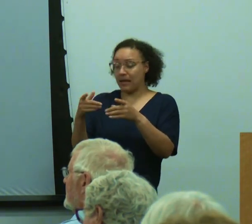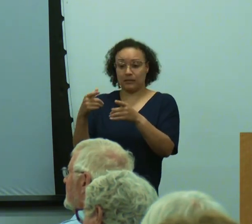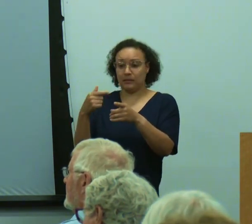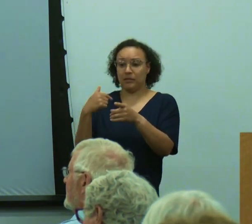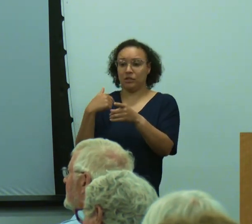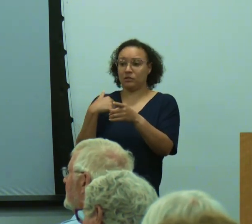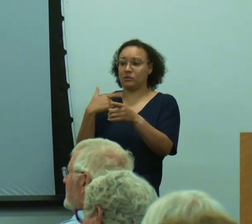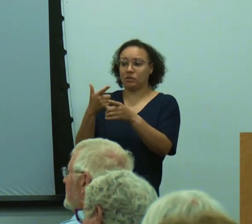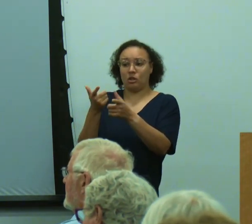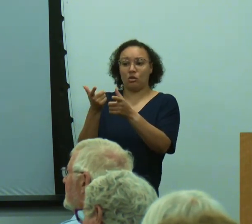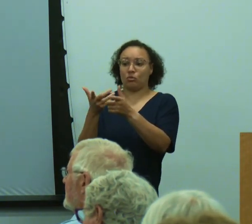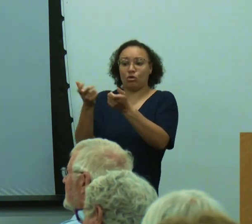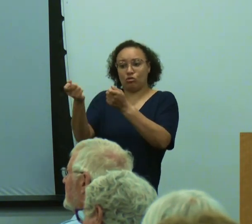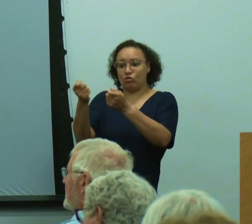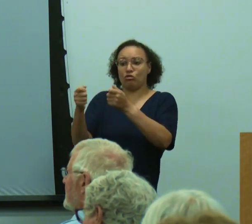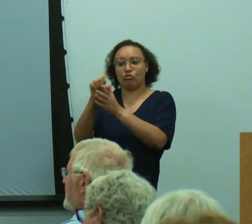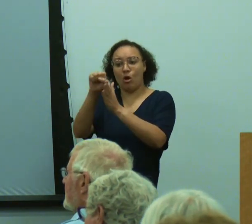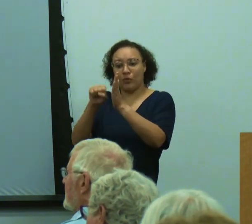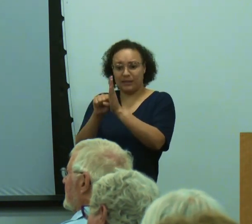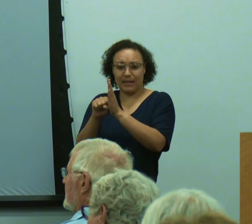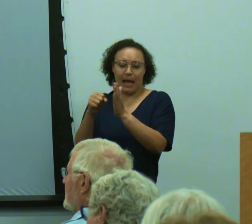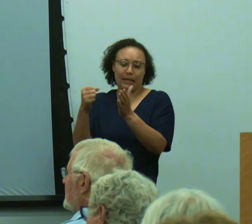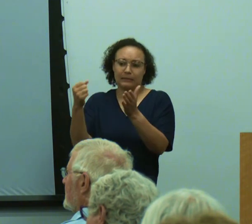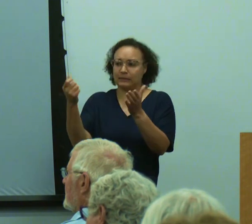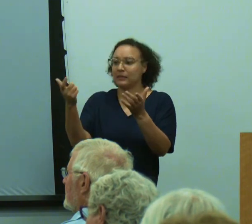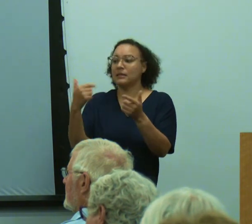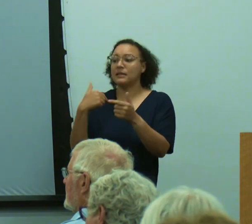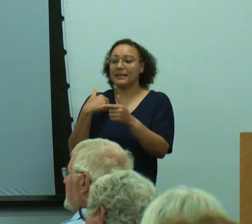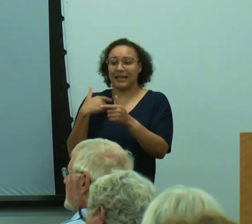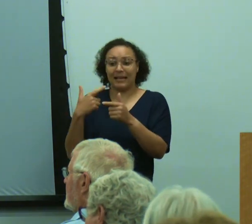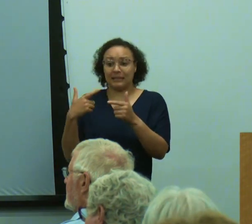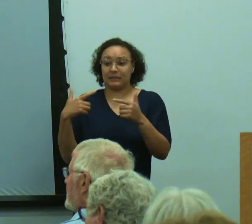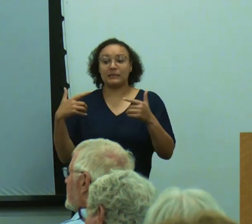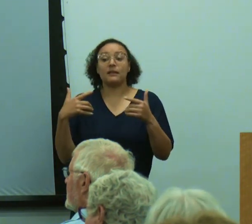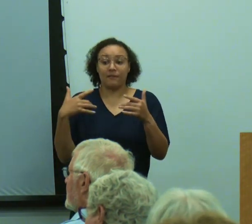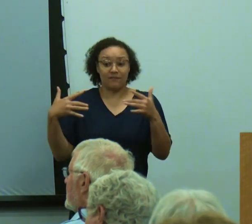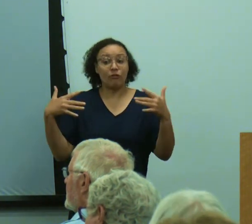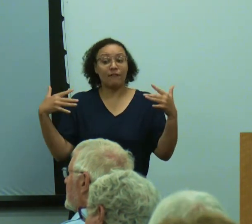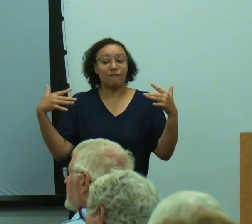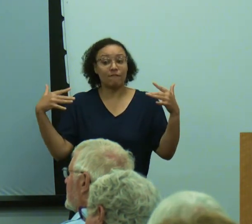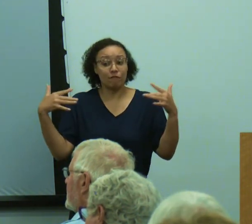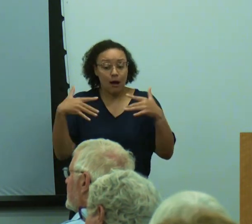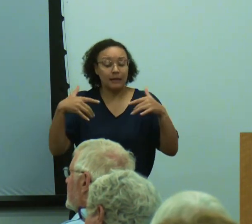or Arizona or somewhere. It's a very frightening thing.